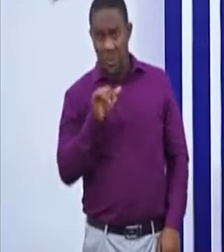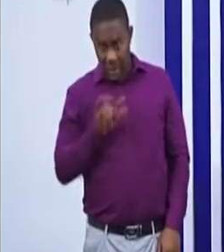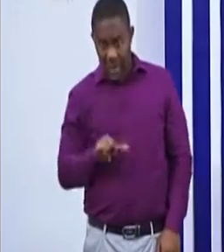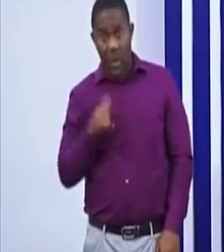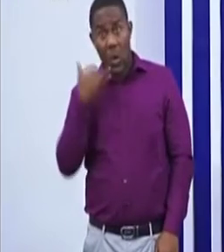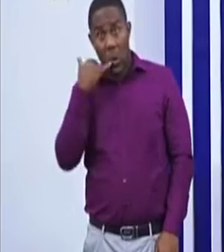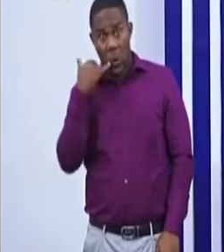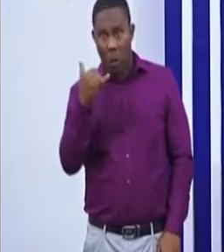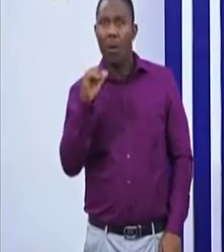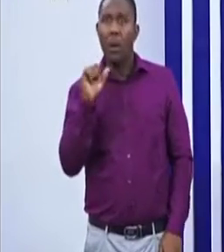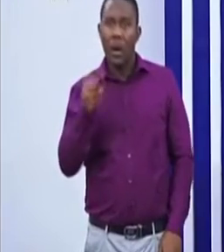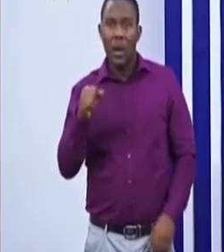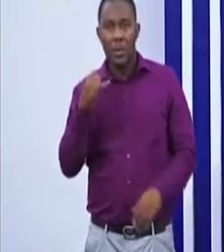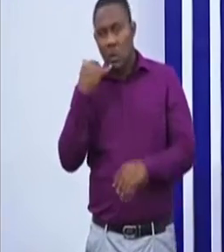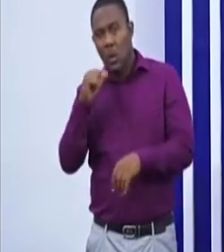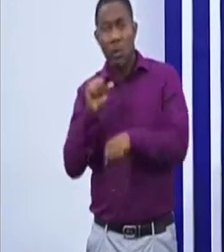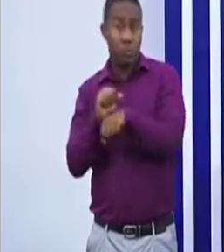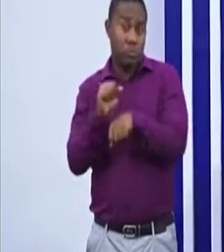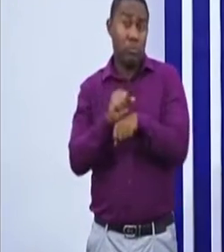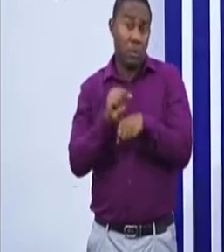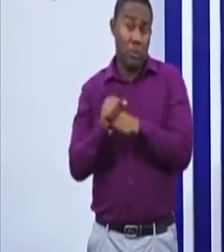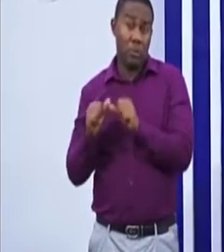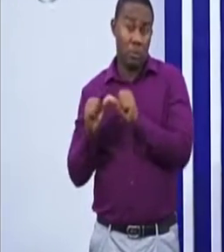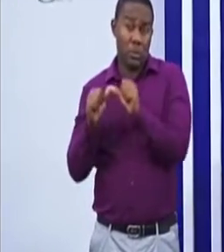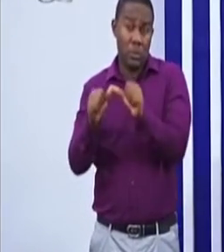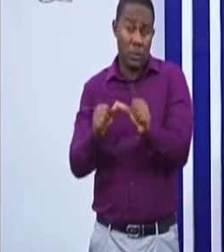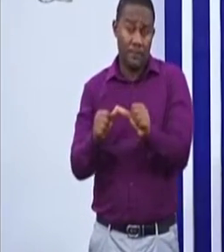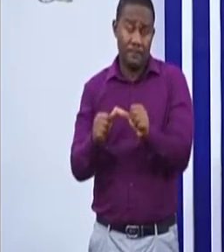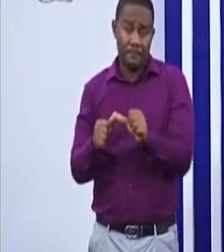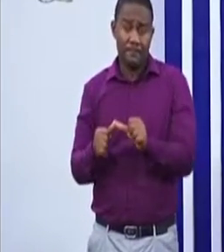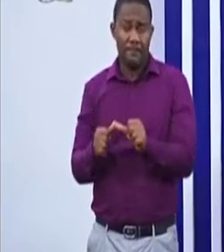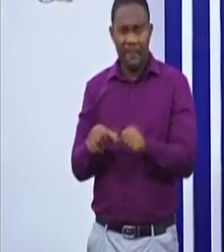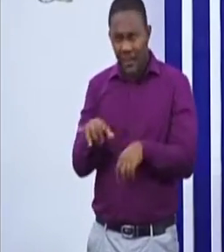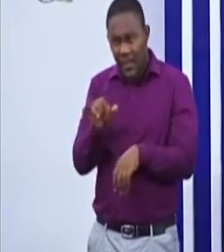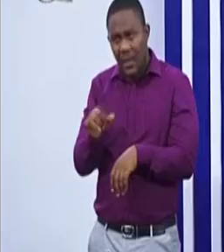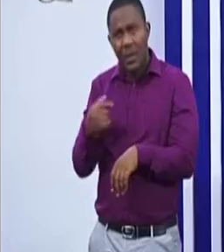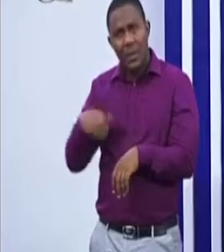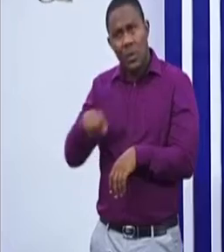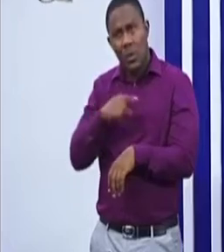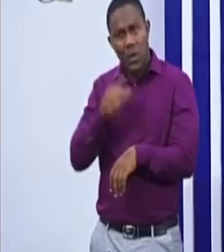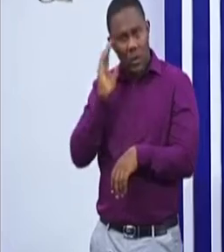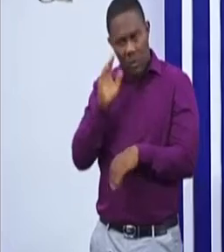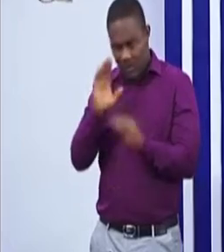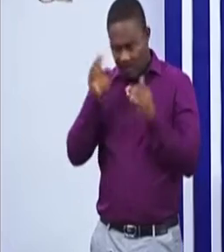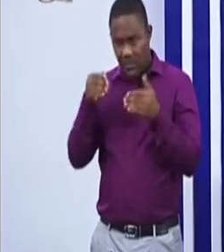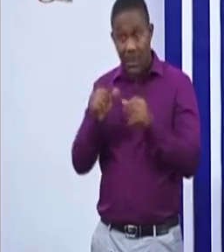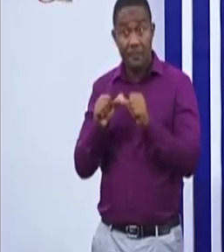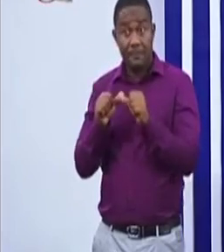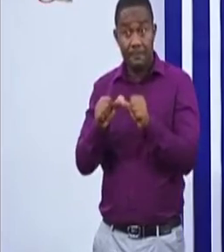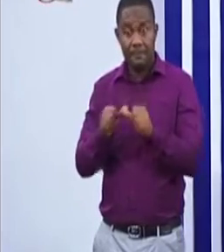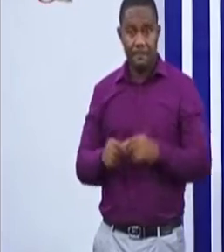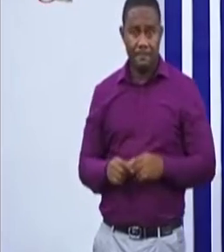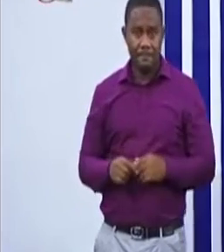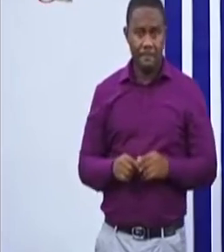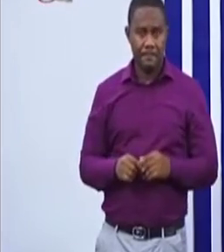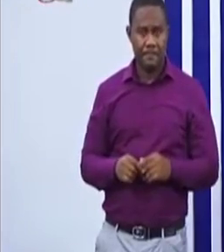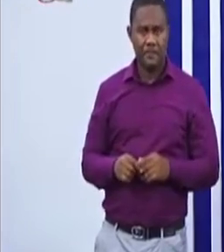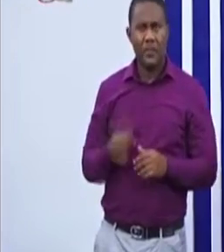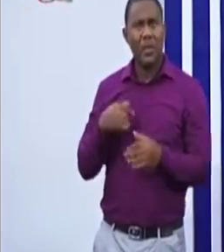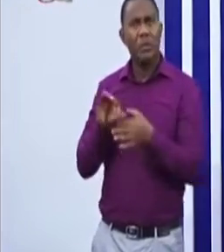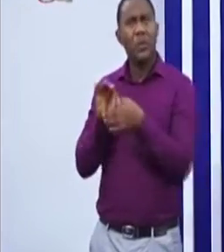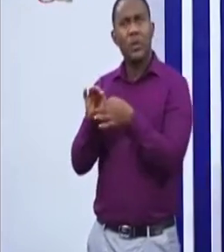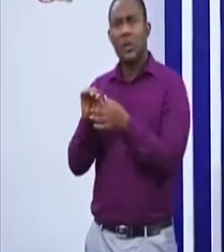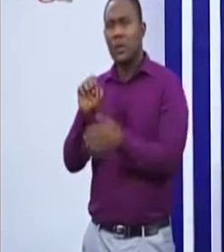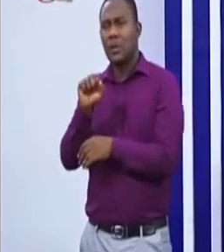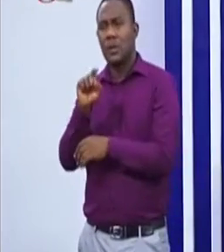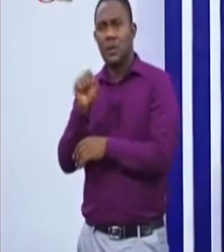ekena nti saa edwumadie mu ye behwe na yaye ye ne start times ene Ghana